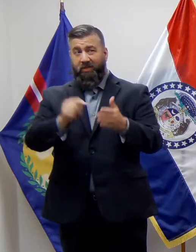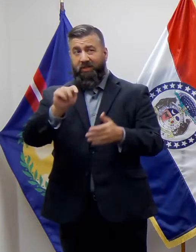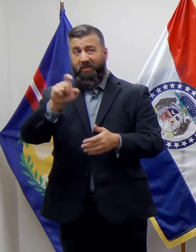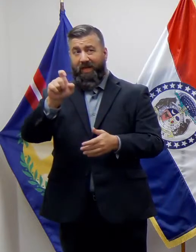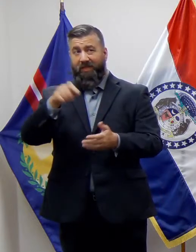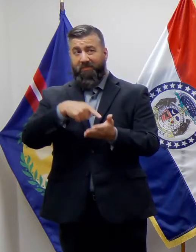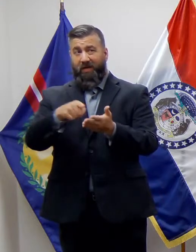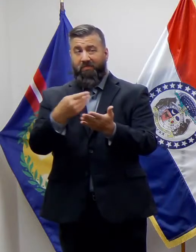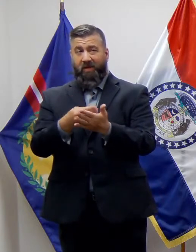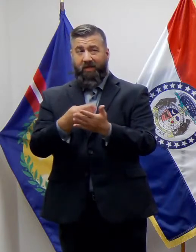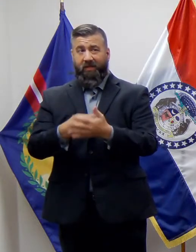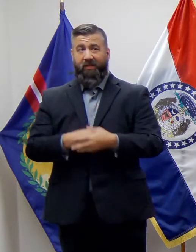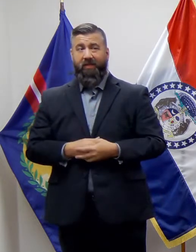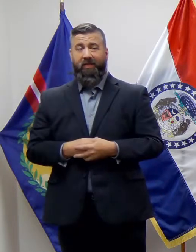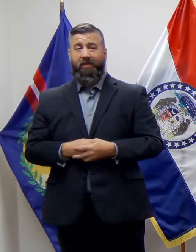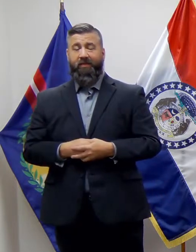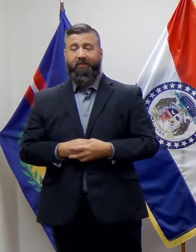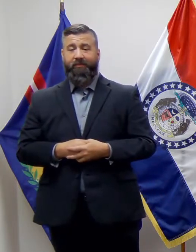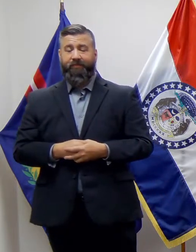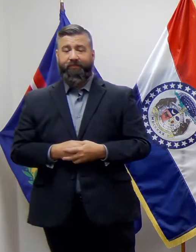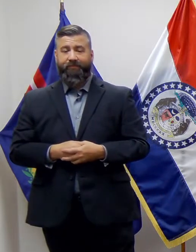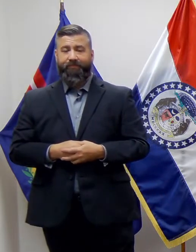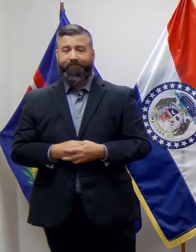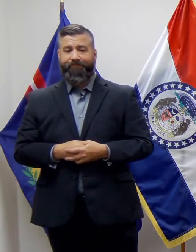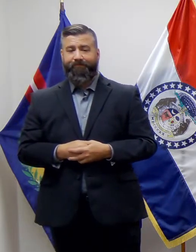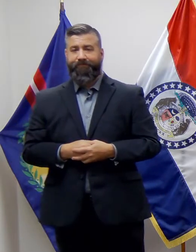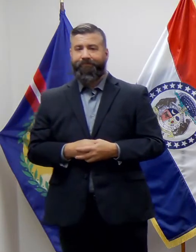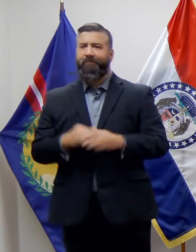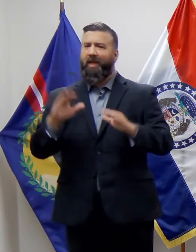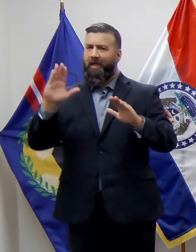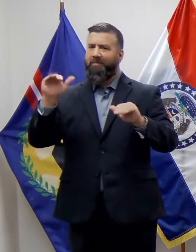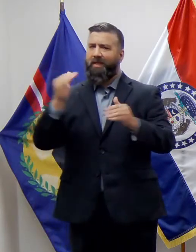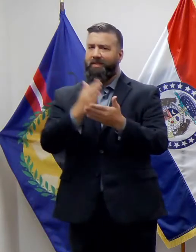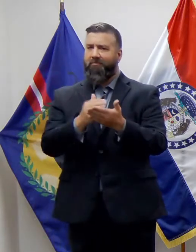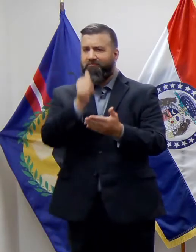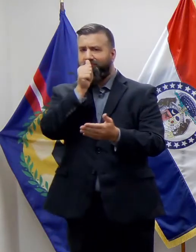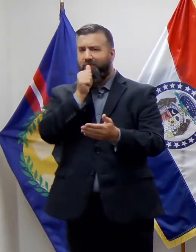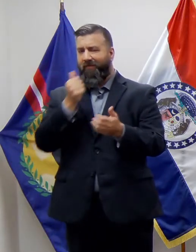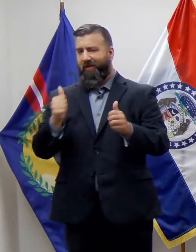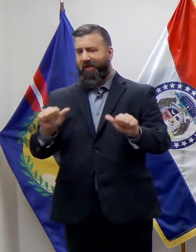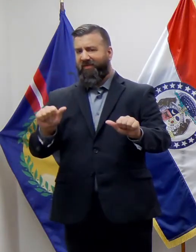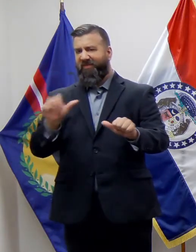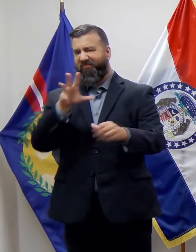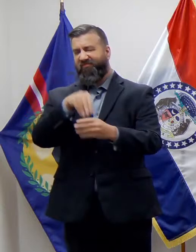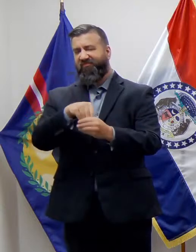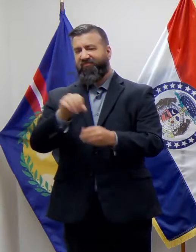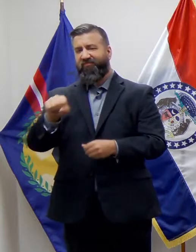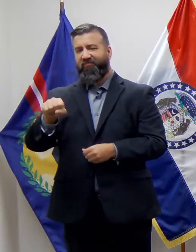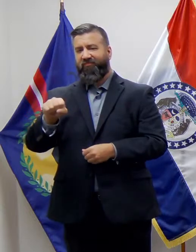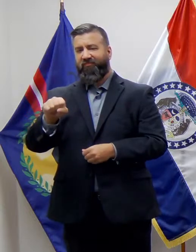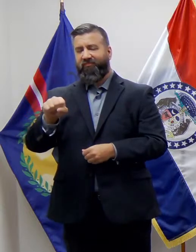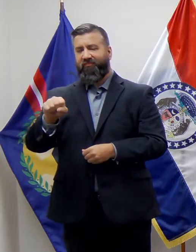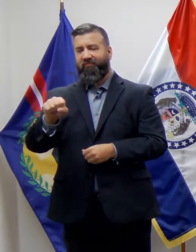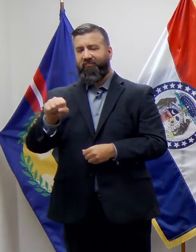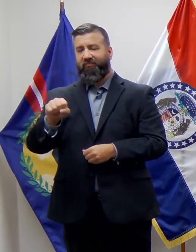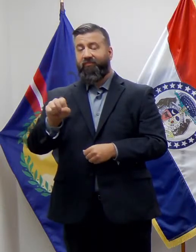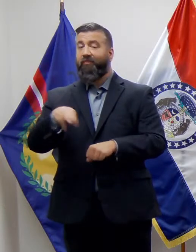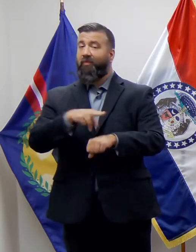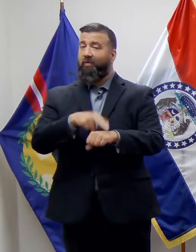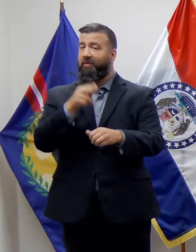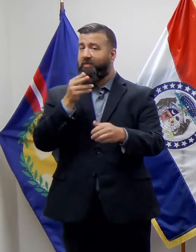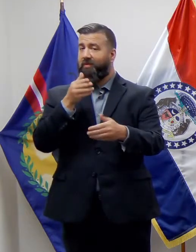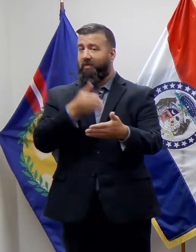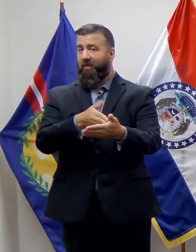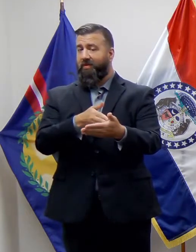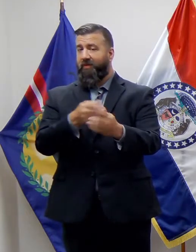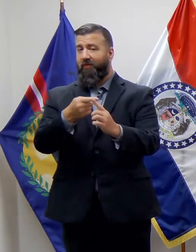taxpayers? Well, I would expect that there'll be some private effort in that. Certainly the lawsuits by the